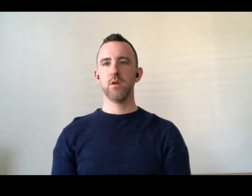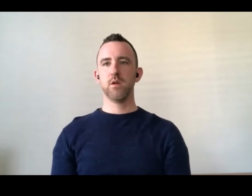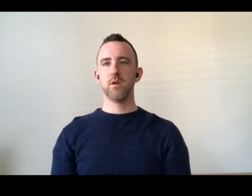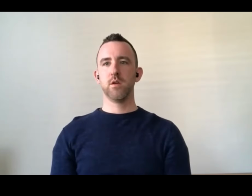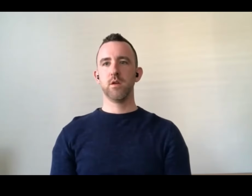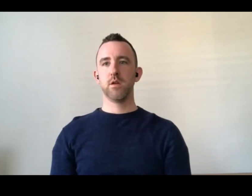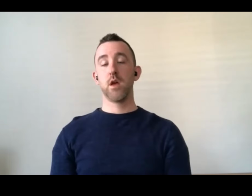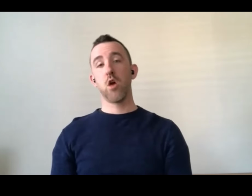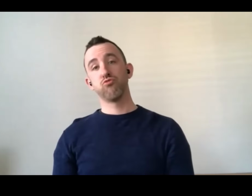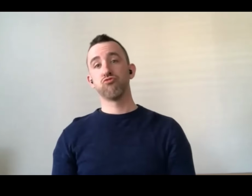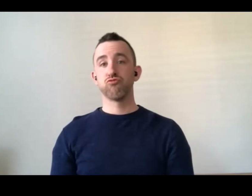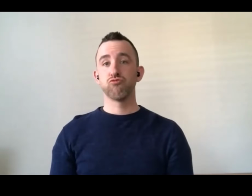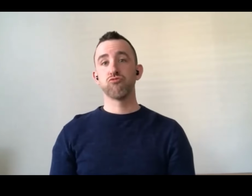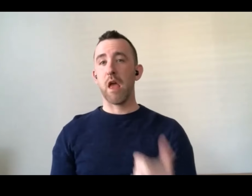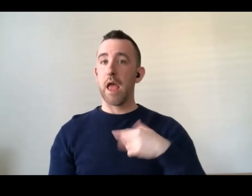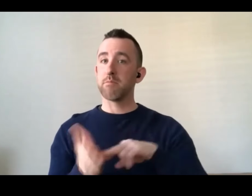I mean,